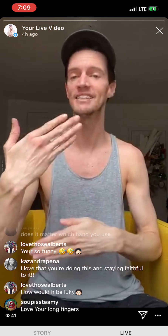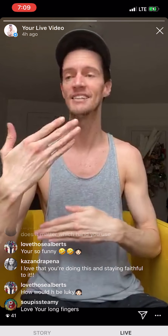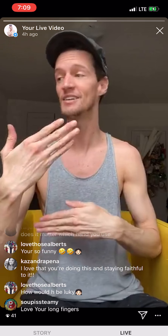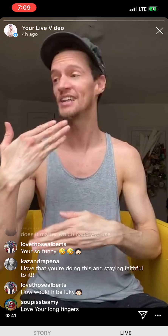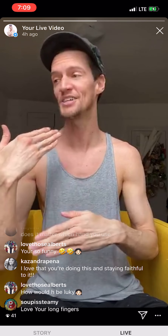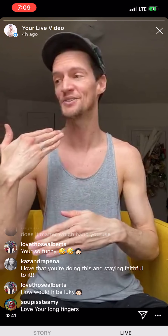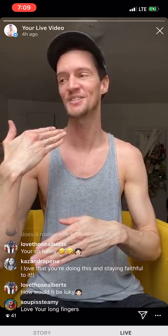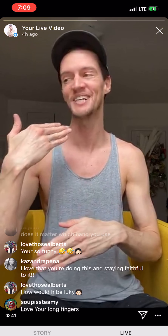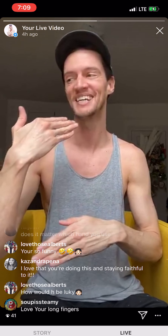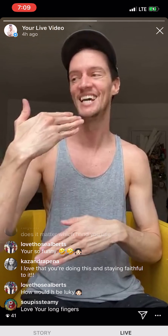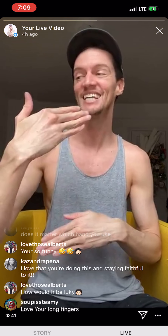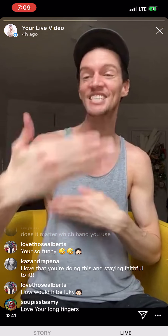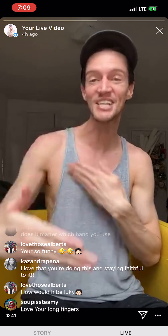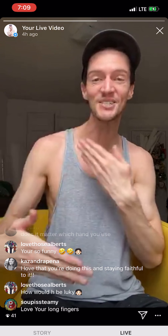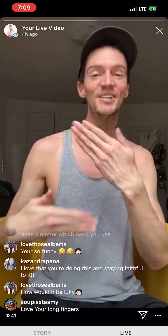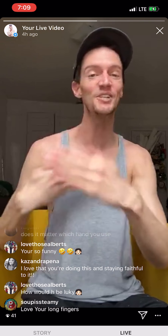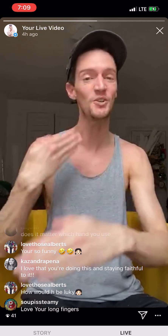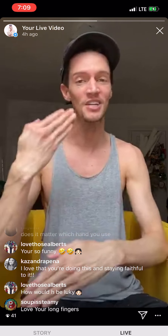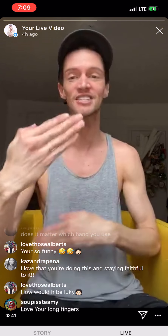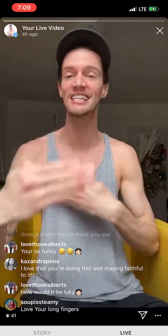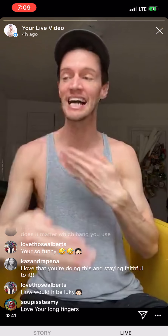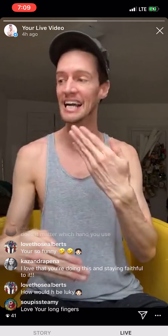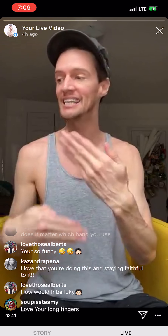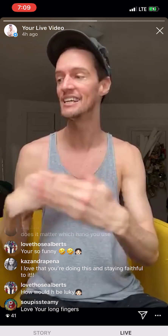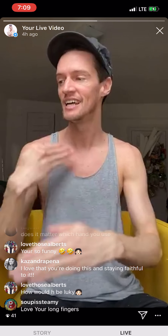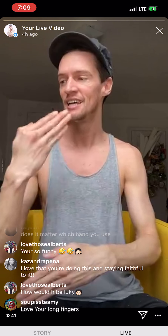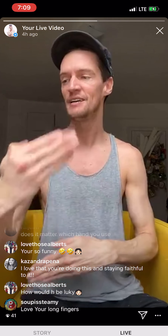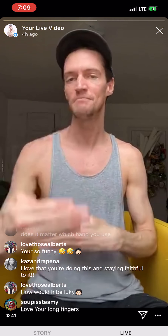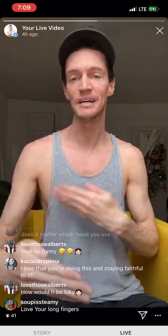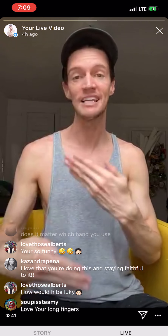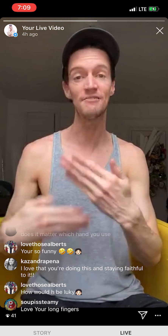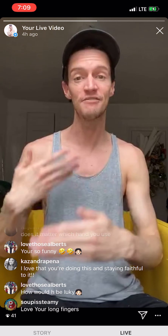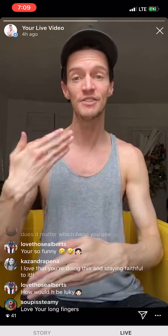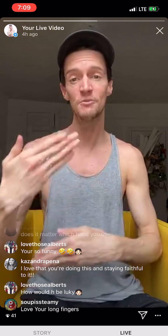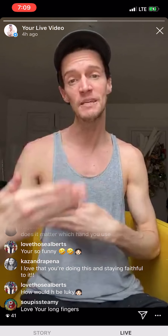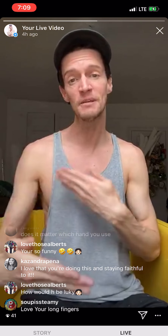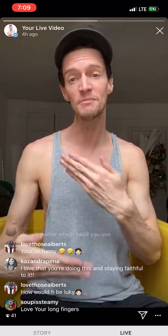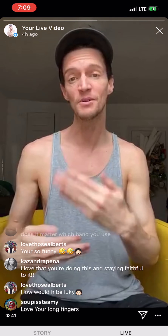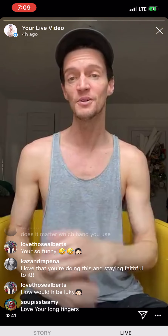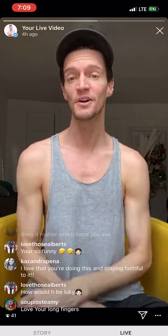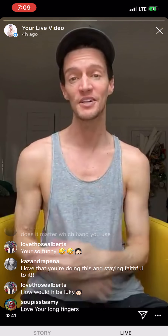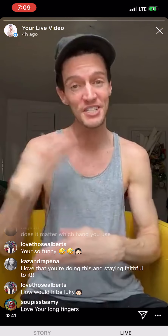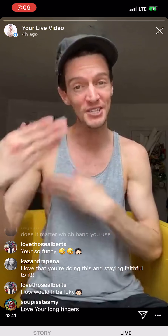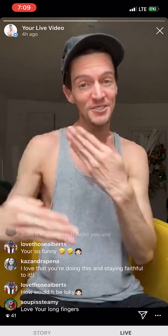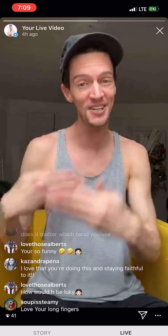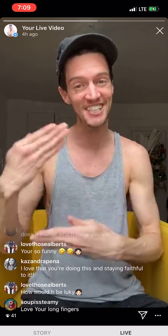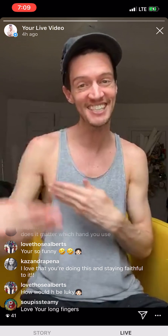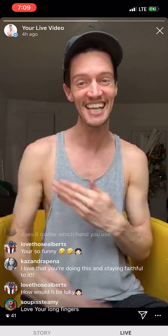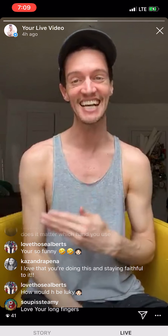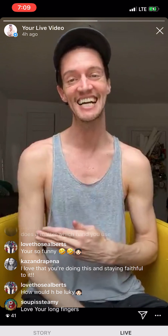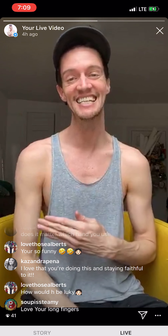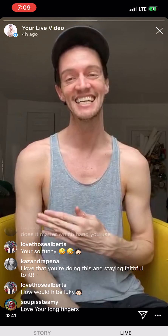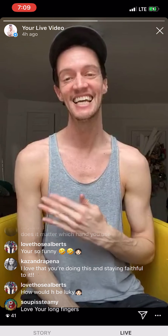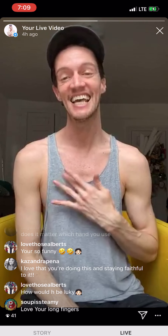not generous, sorry, gentle and gracious and kind. But if you meet people who are generous, gracious, and kind, it's